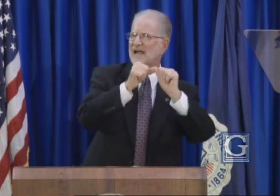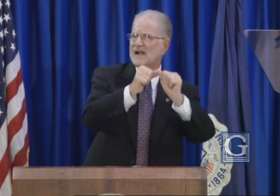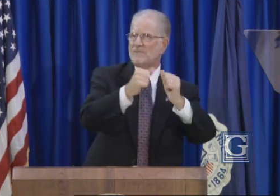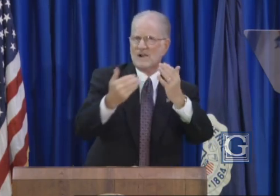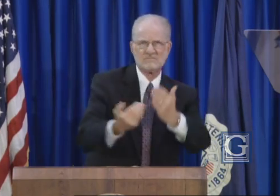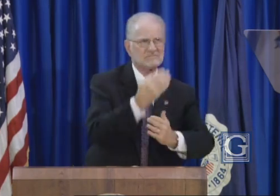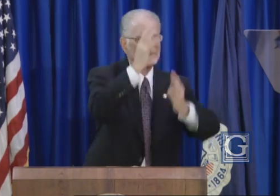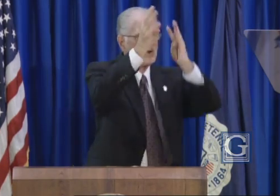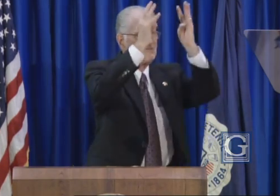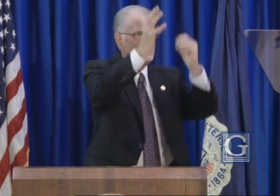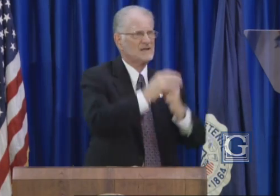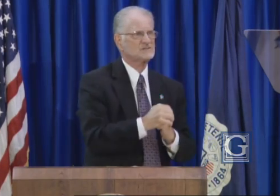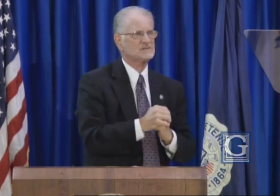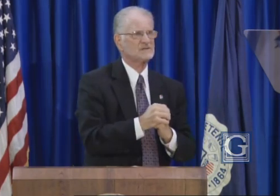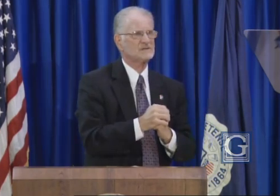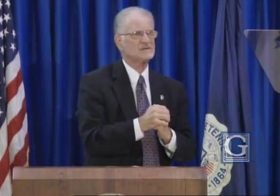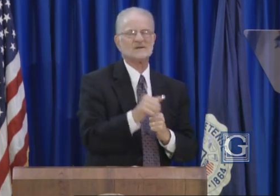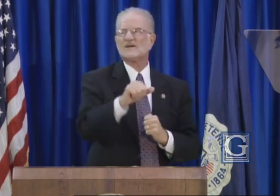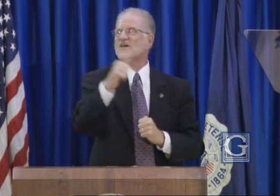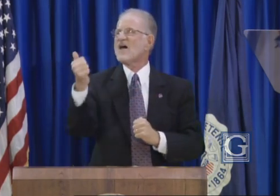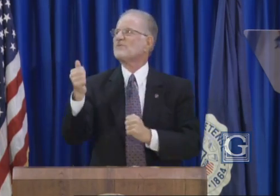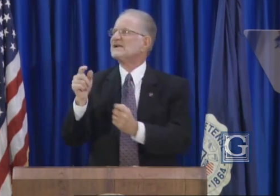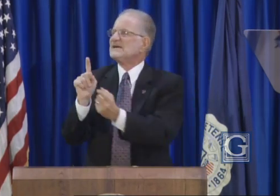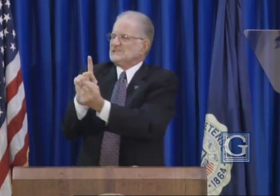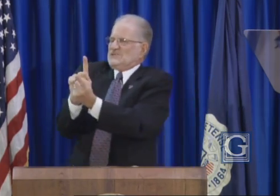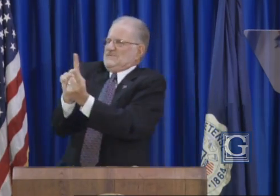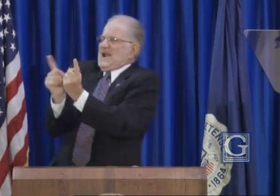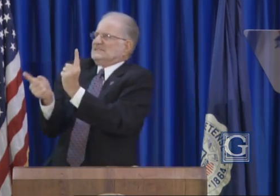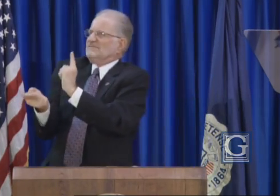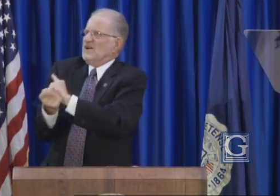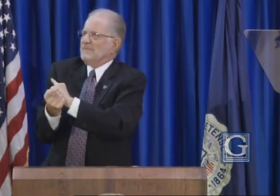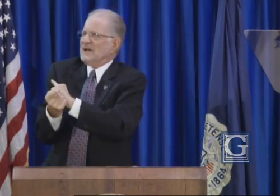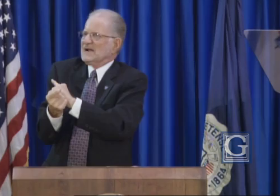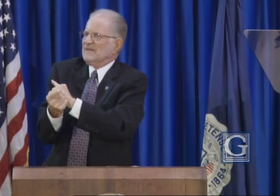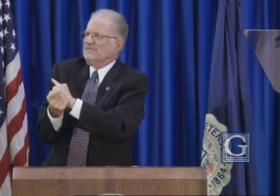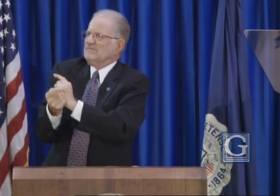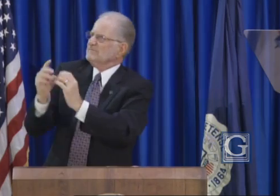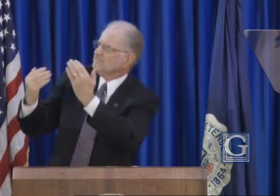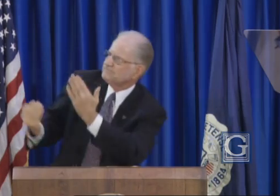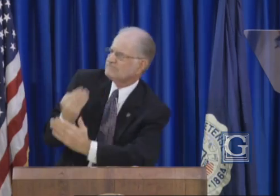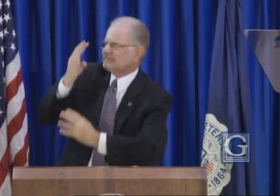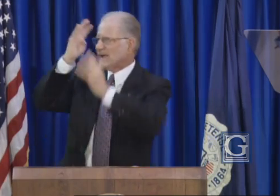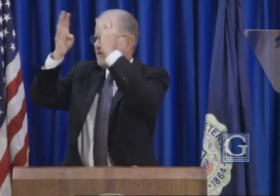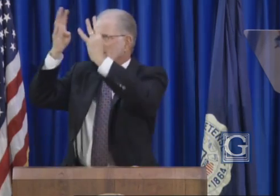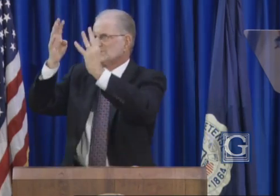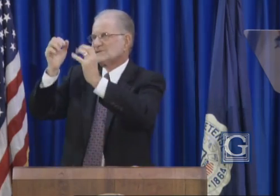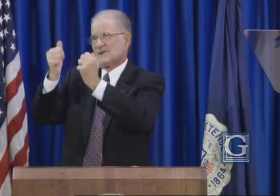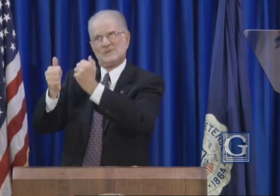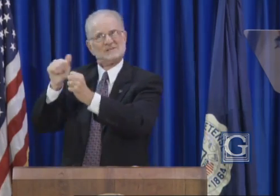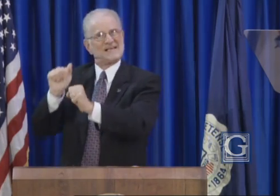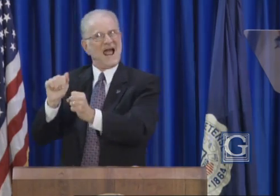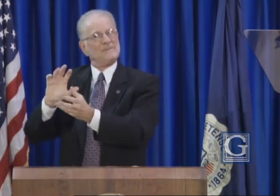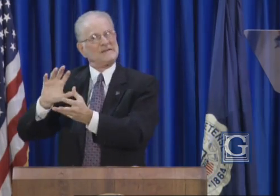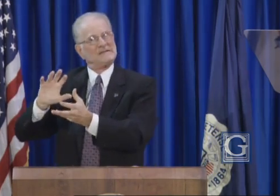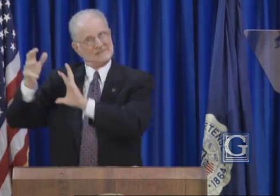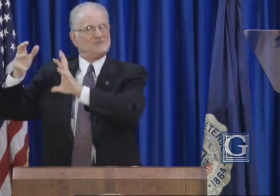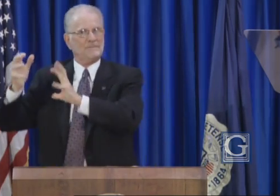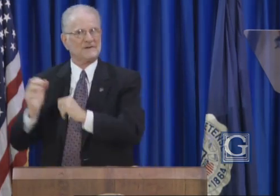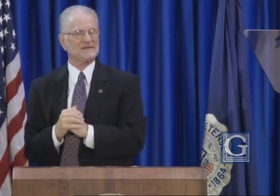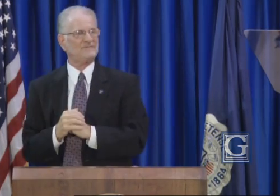is sustainable innovation, and the other is transformative innovation,